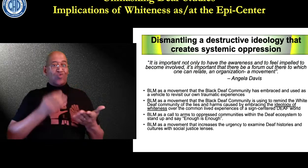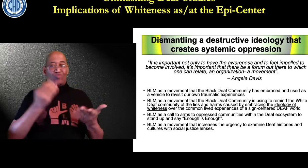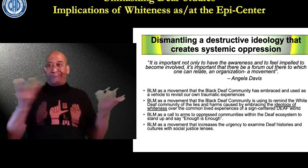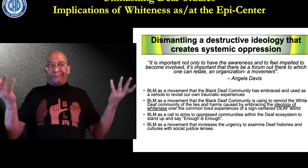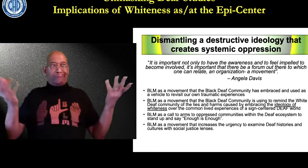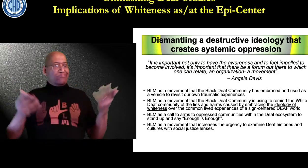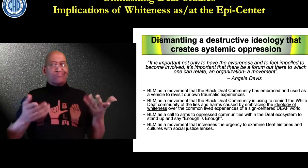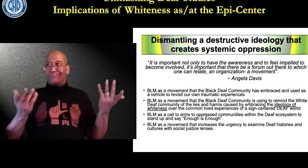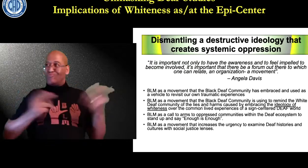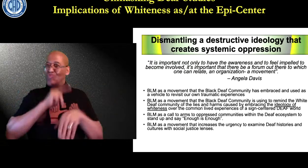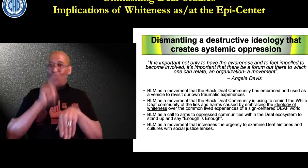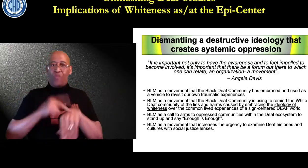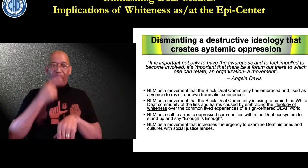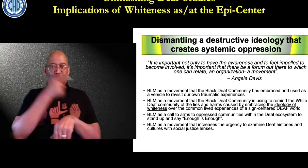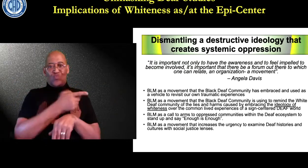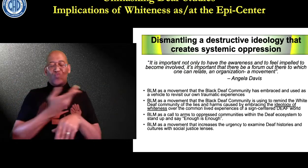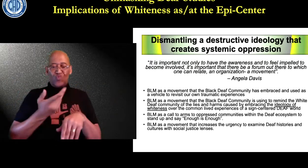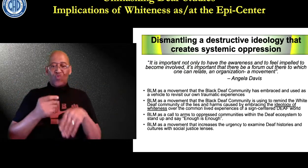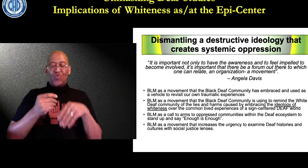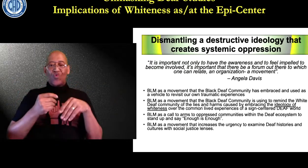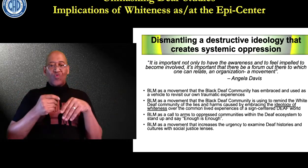now.